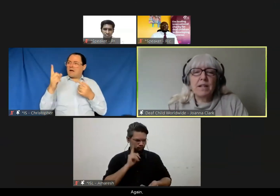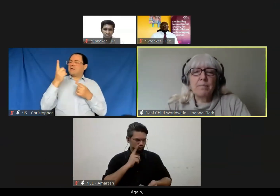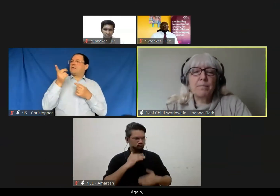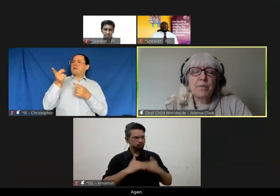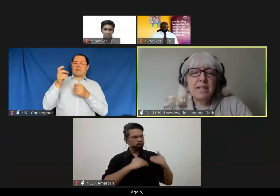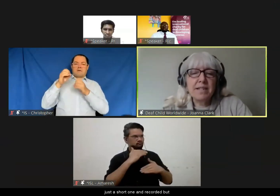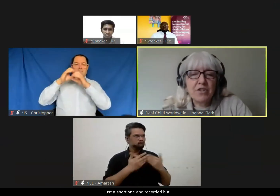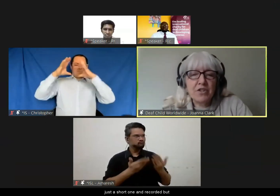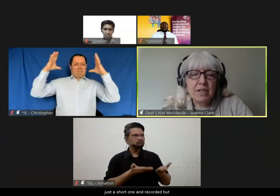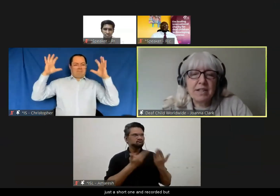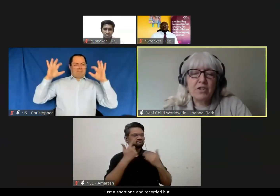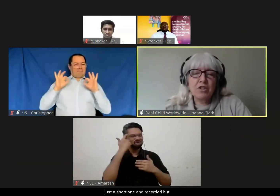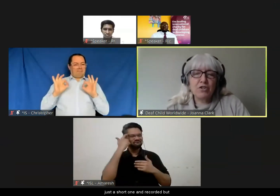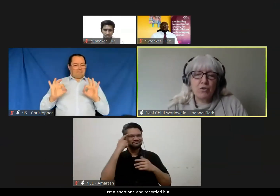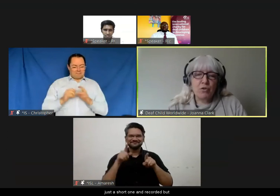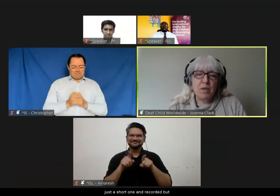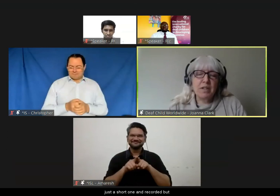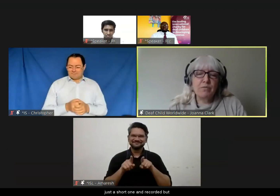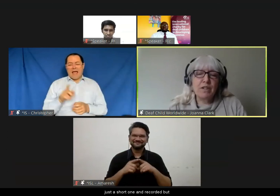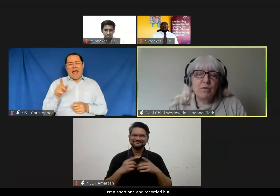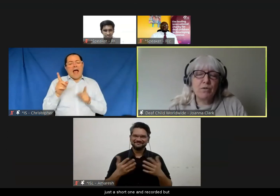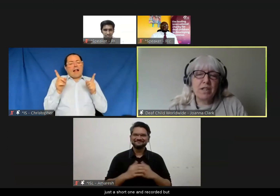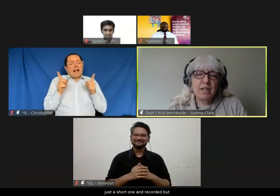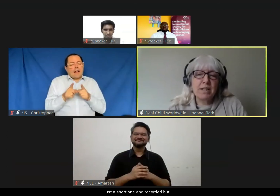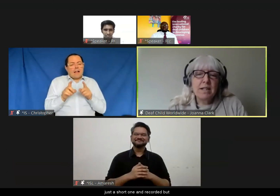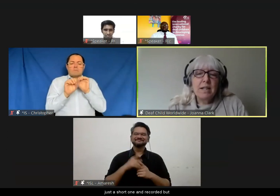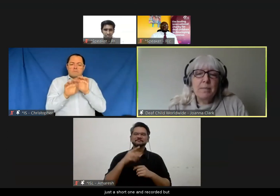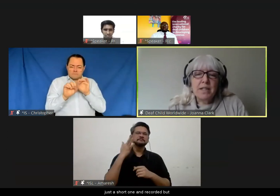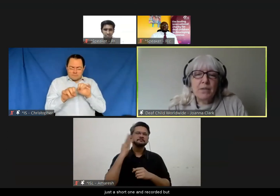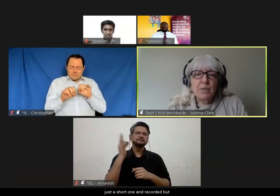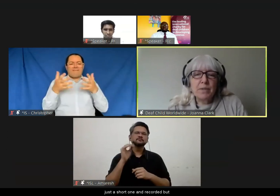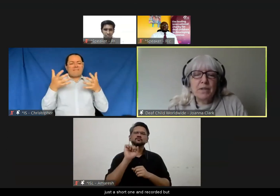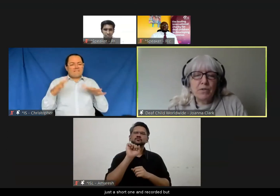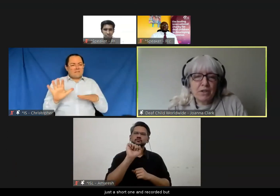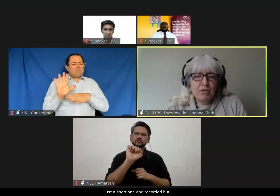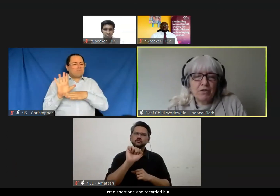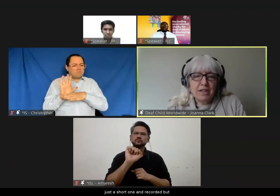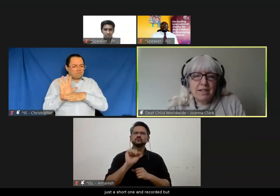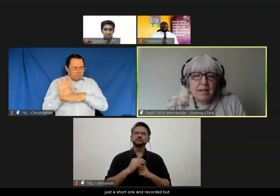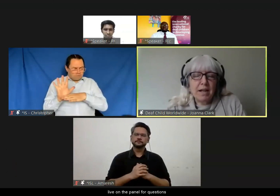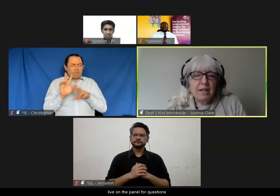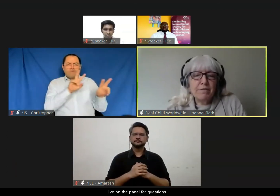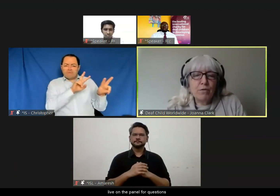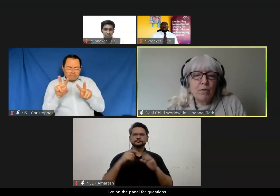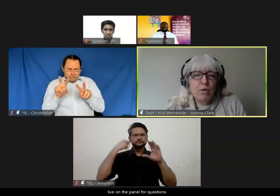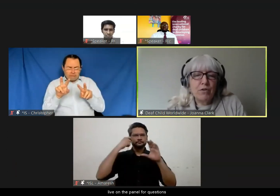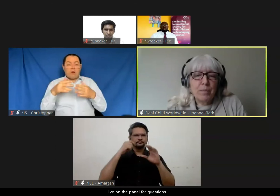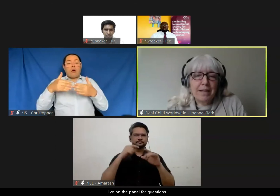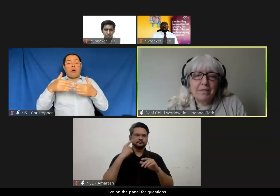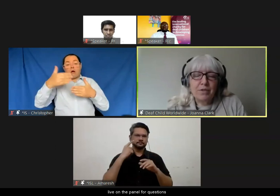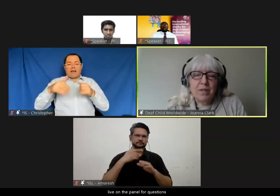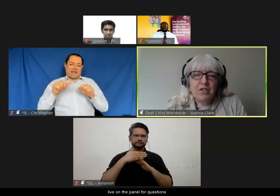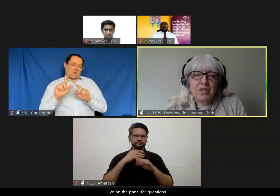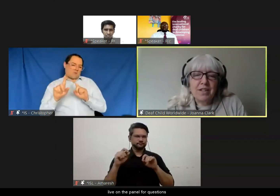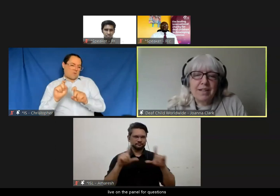Pradeep's presentation is just a short one and recorded, but he will be also joining us live for on the